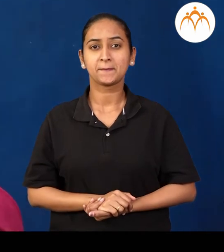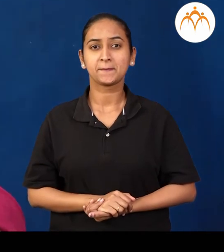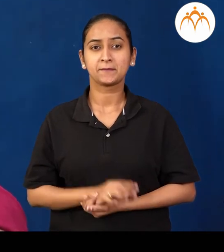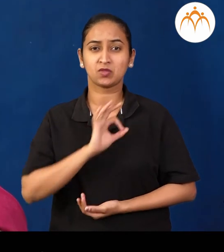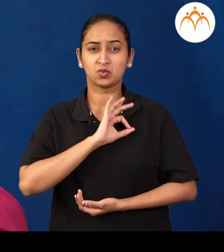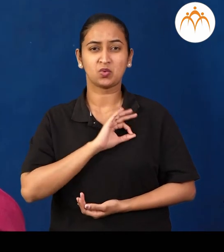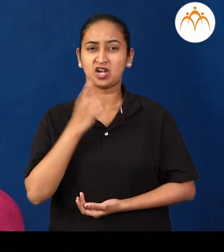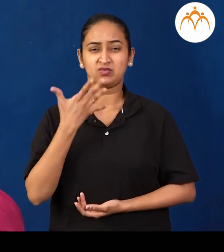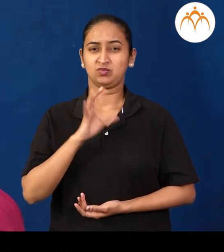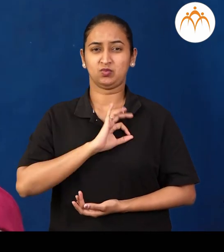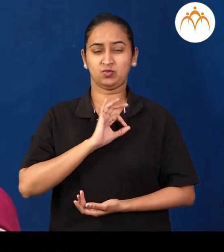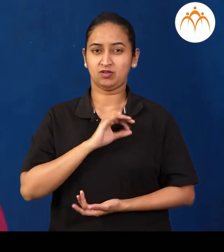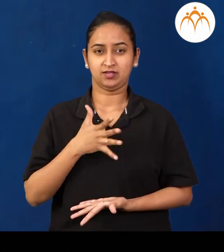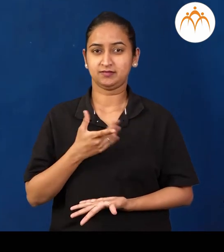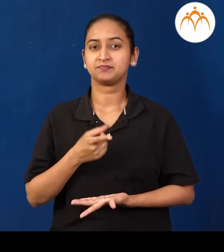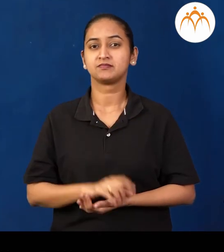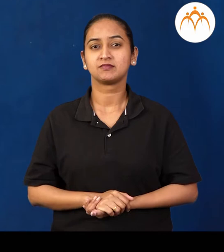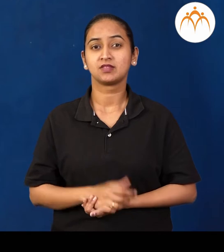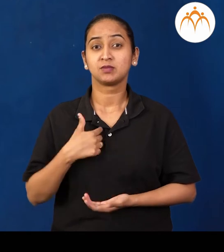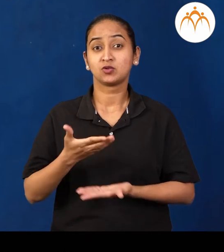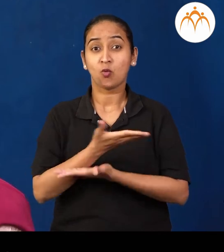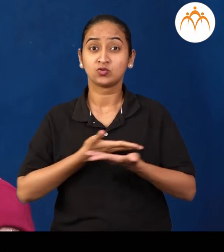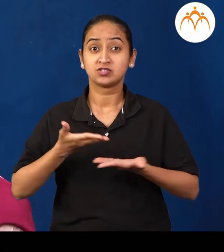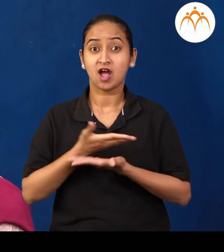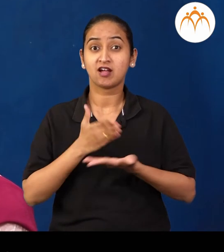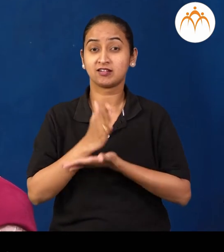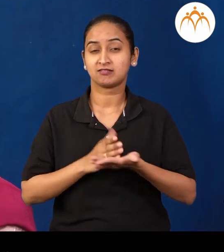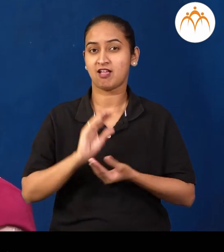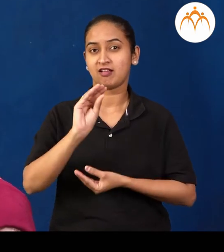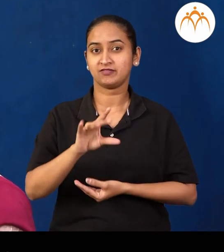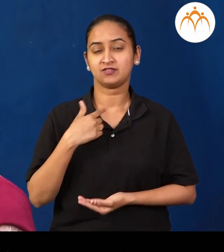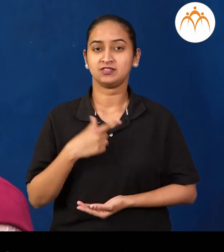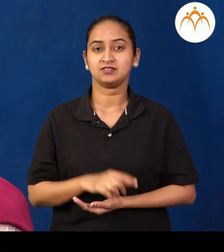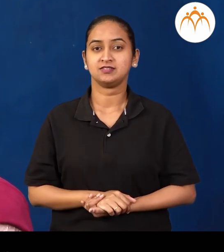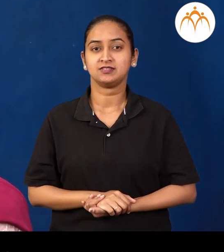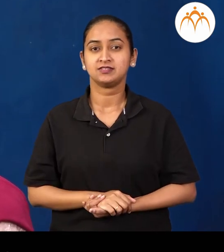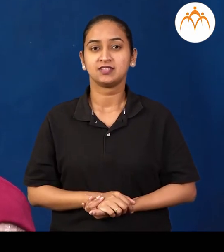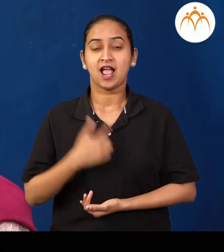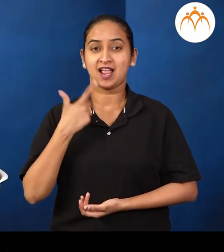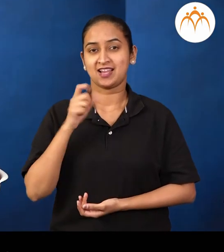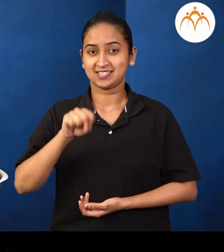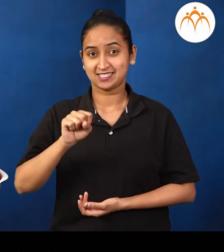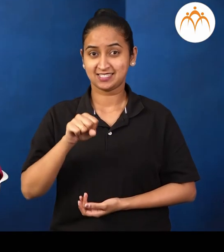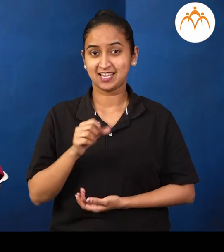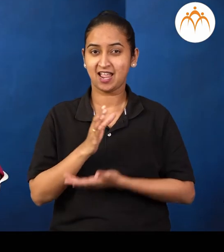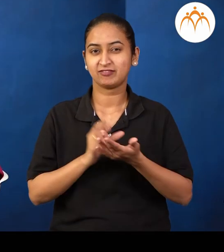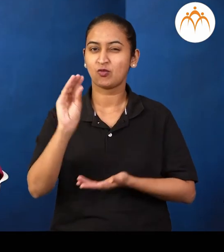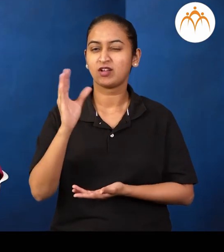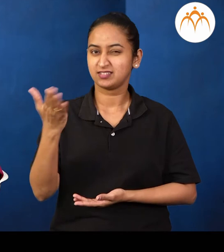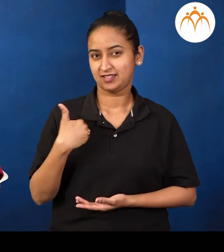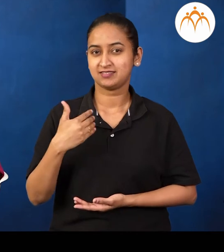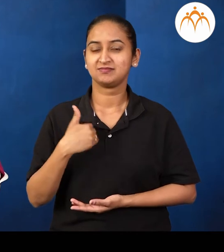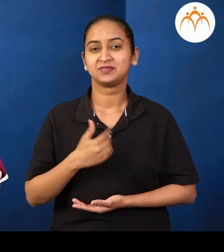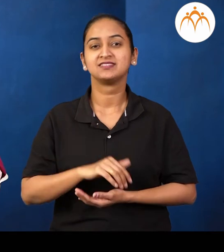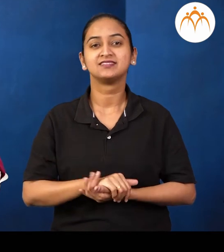No, I do not like idli. You take some dosa from my plate. Hmm, okay.